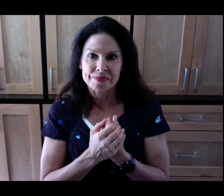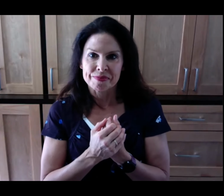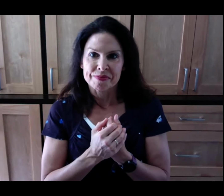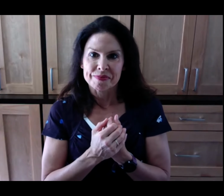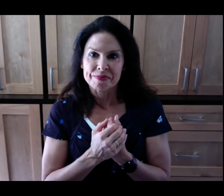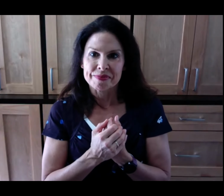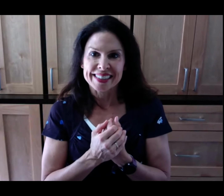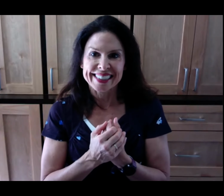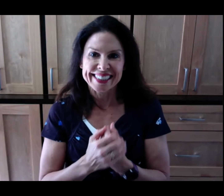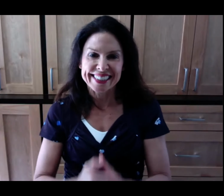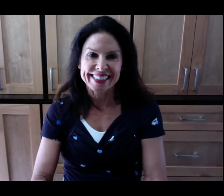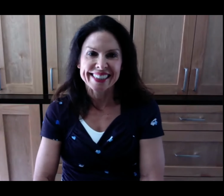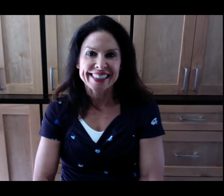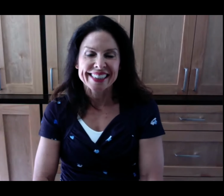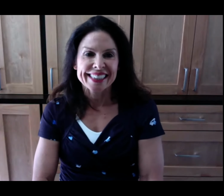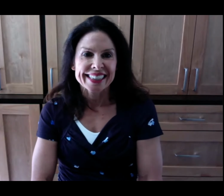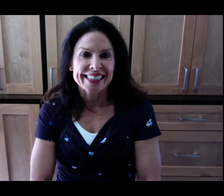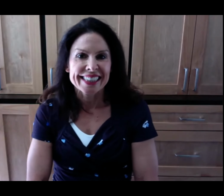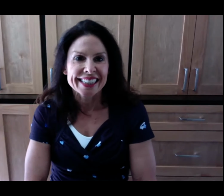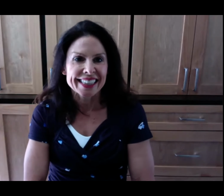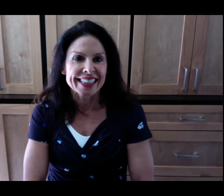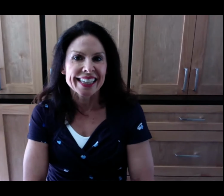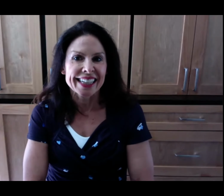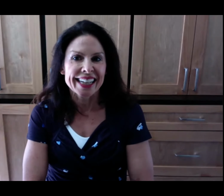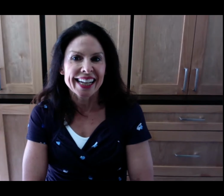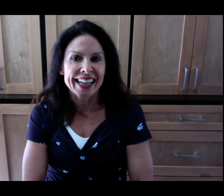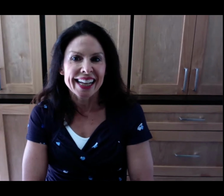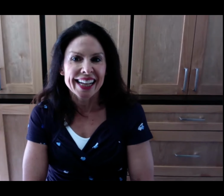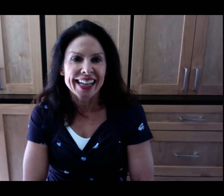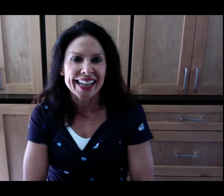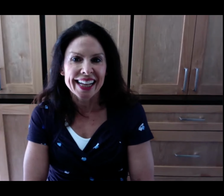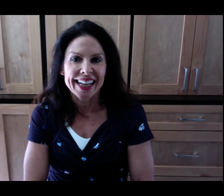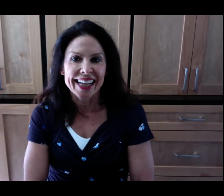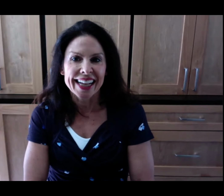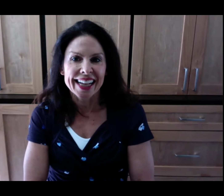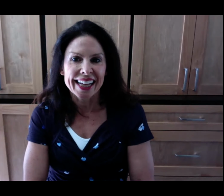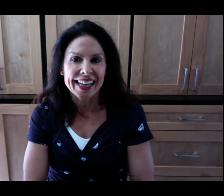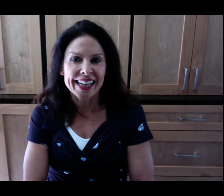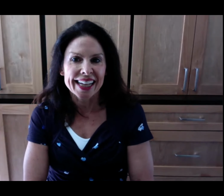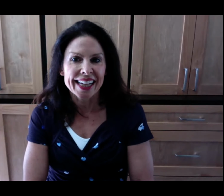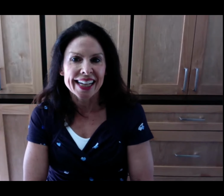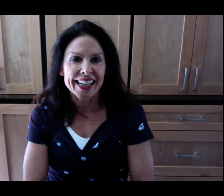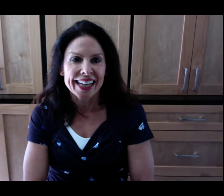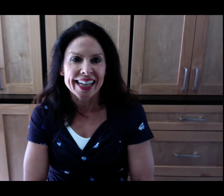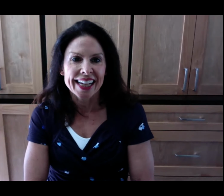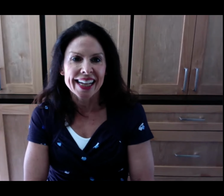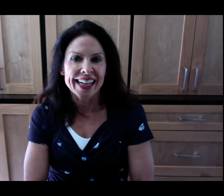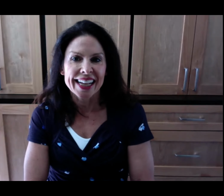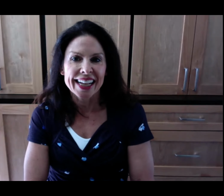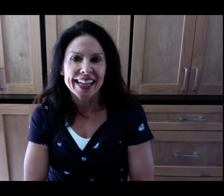I just wanted to say that I really enjoyed all of the different tools that you included, and that